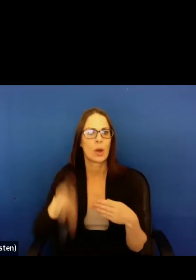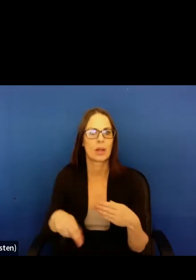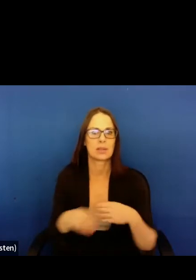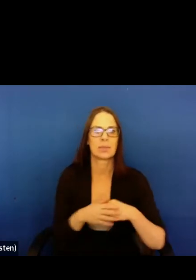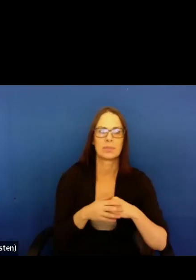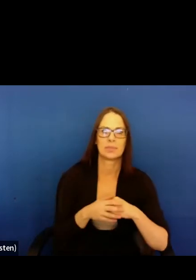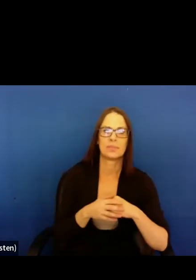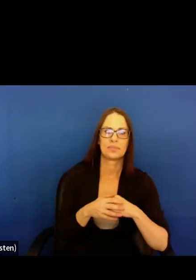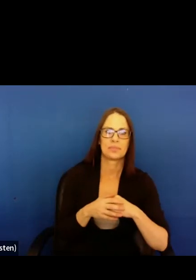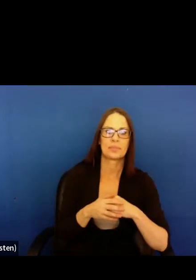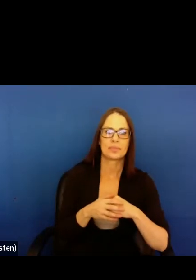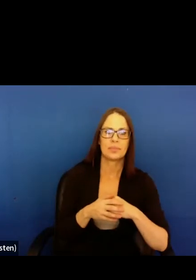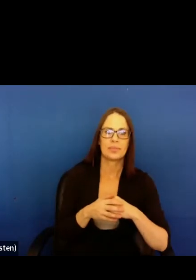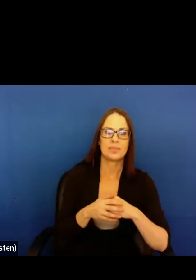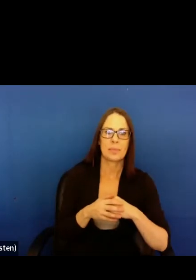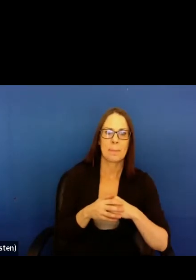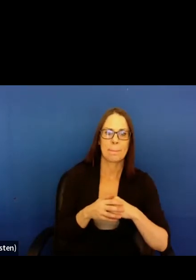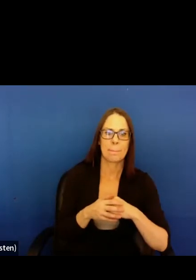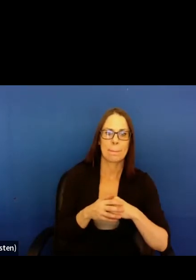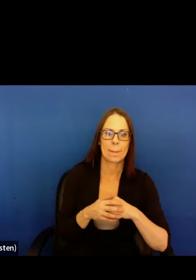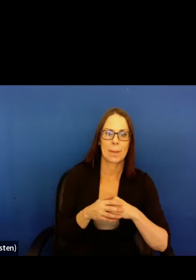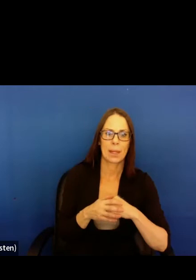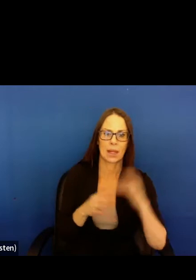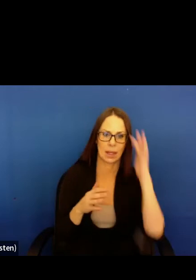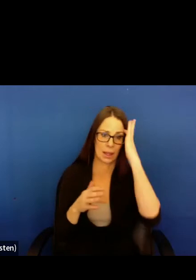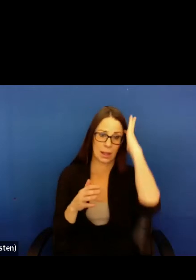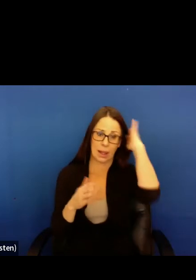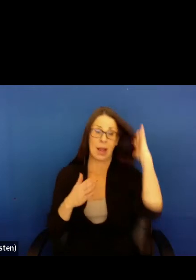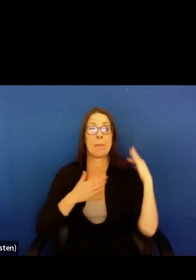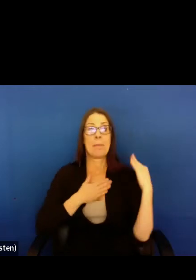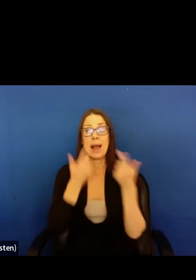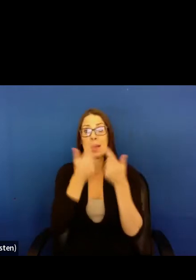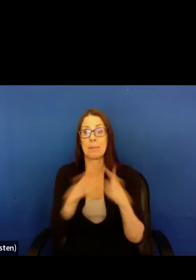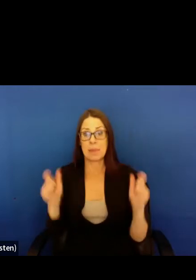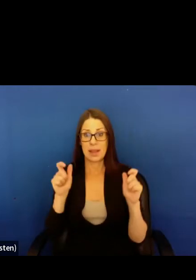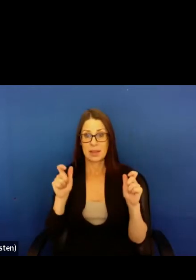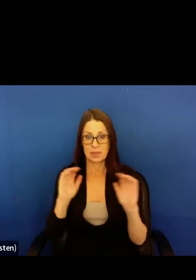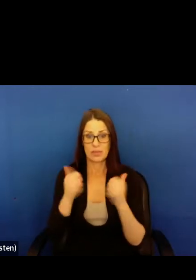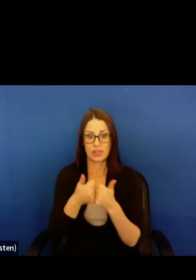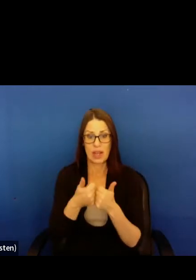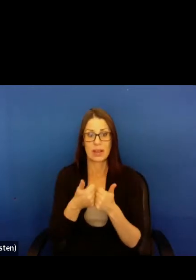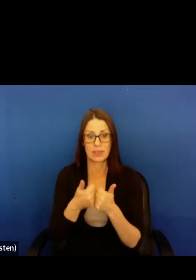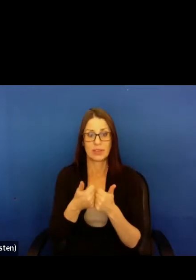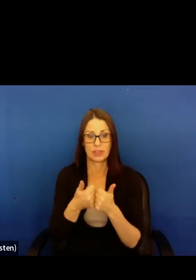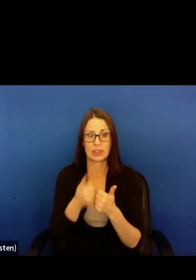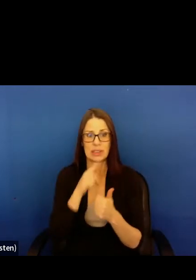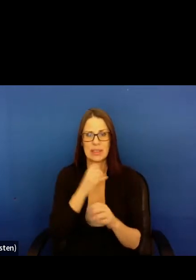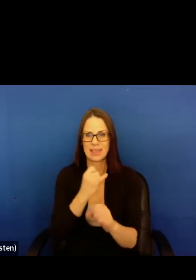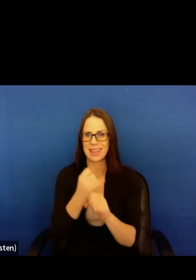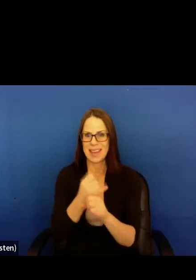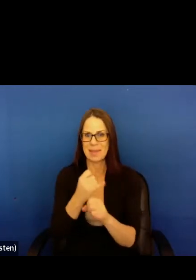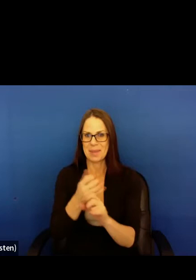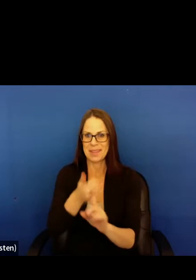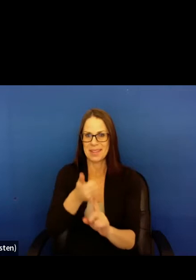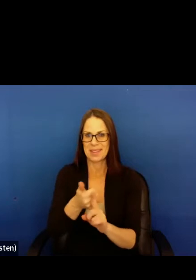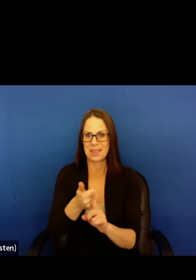Which leads me to my biggest challenge of campus, which is campus. It was built, a lot